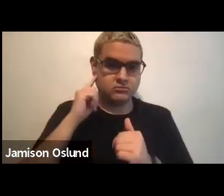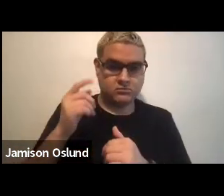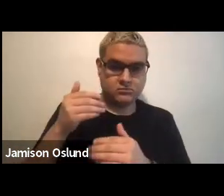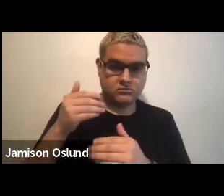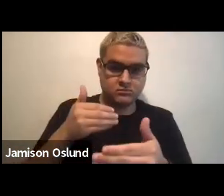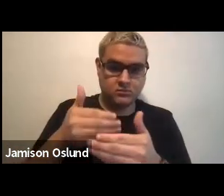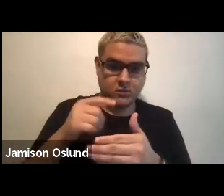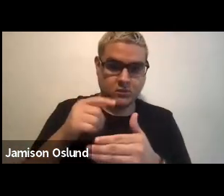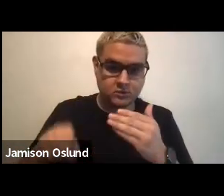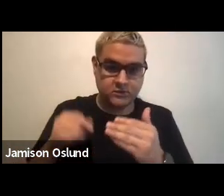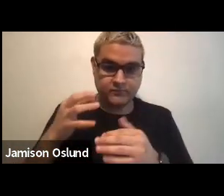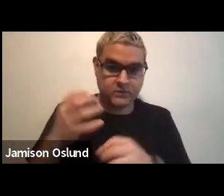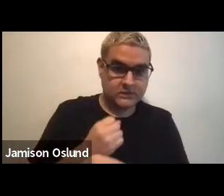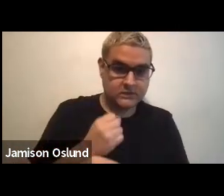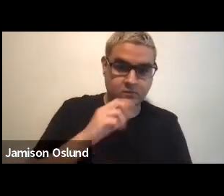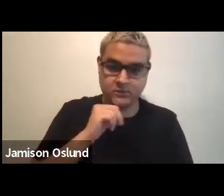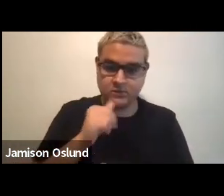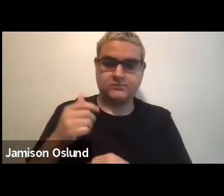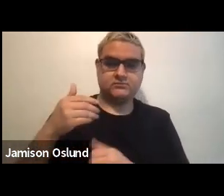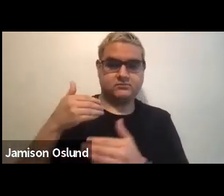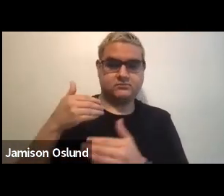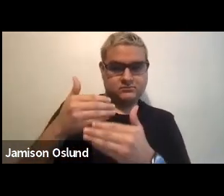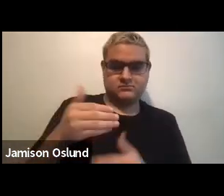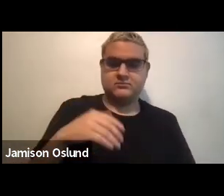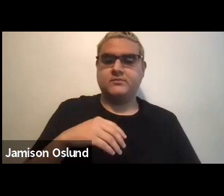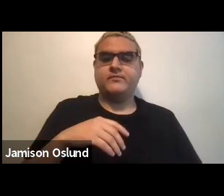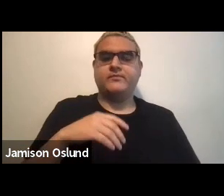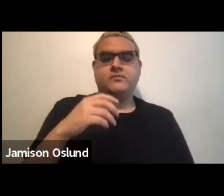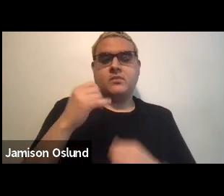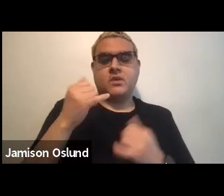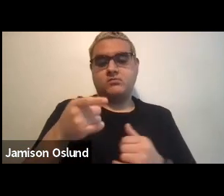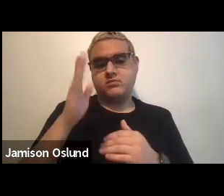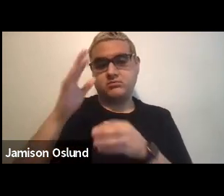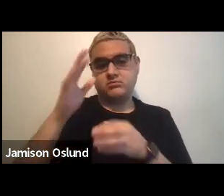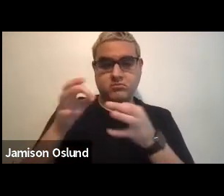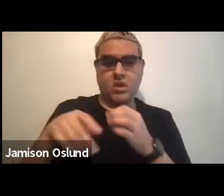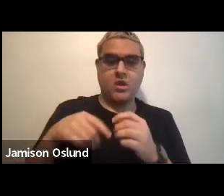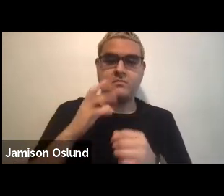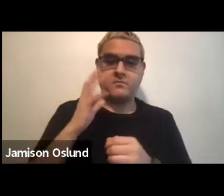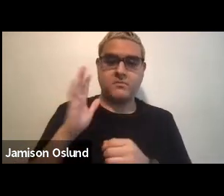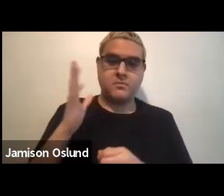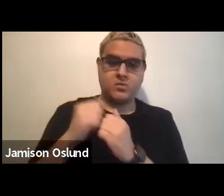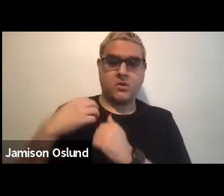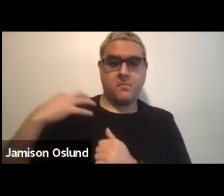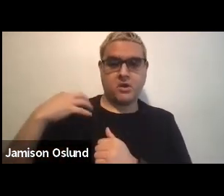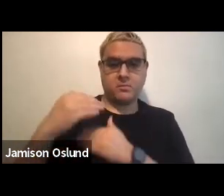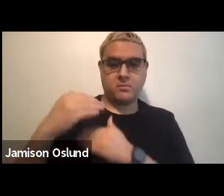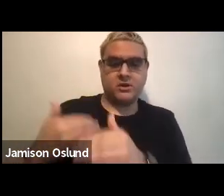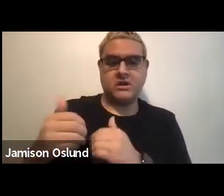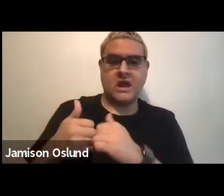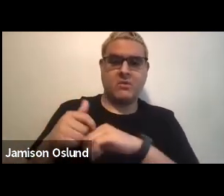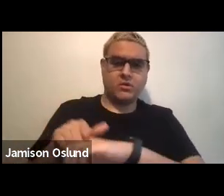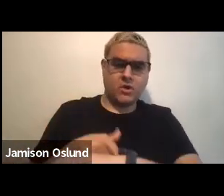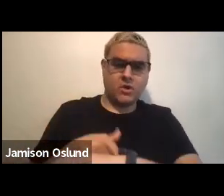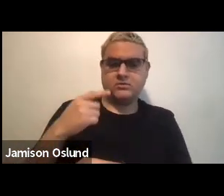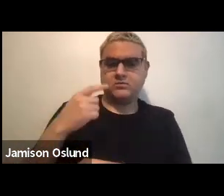the Fulbright and is hoping to hear whether or not she won a Fulbright scholarship. She is going to talk about